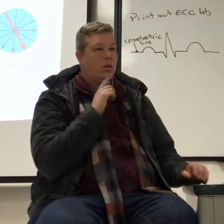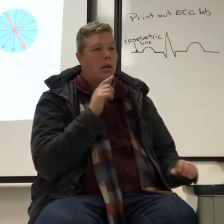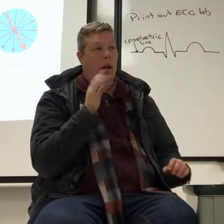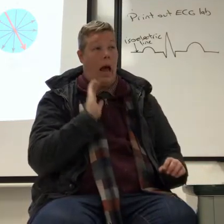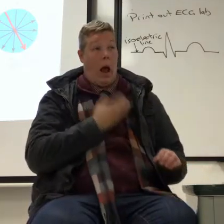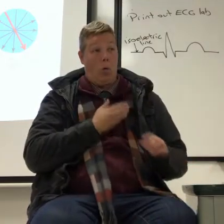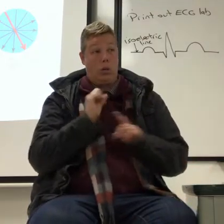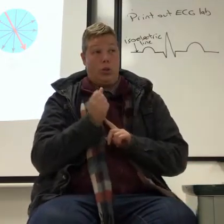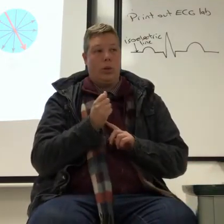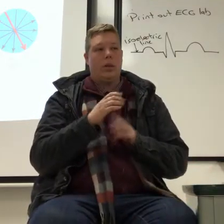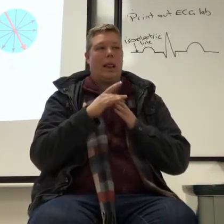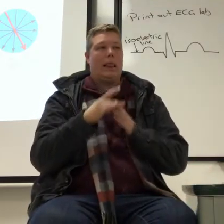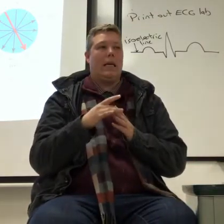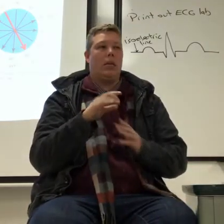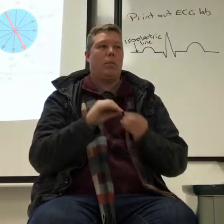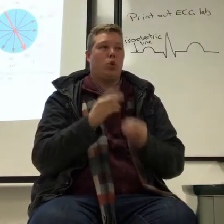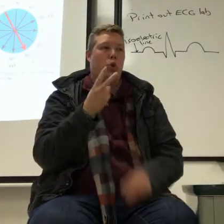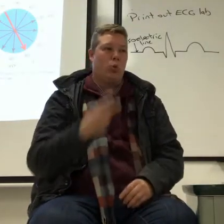So